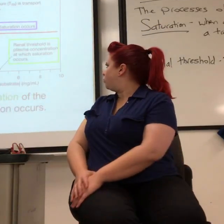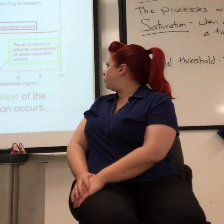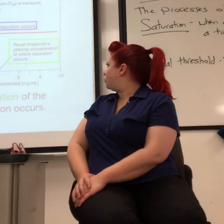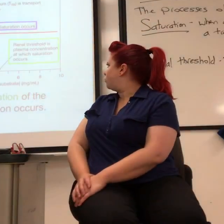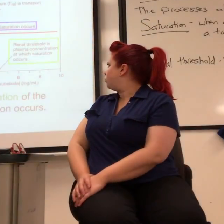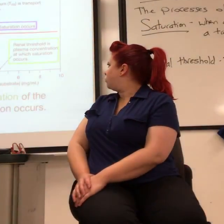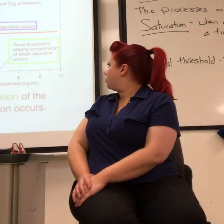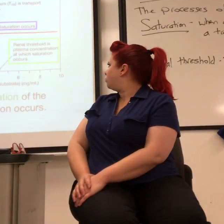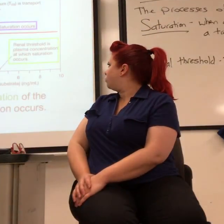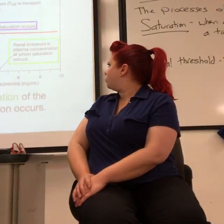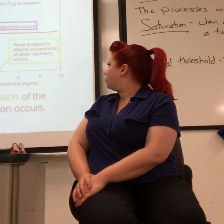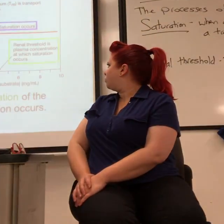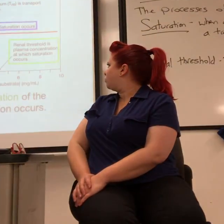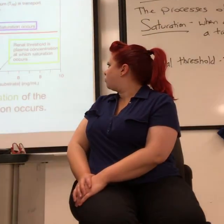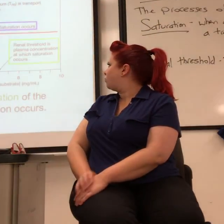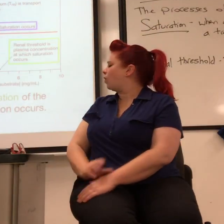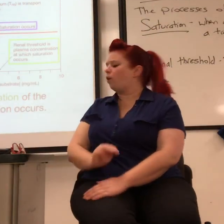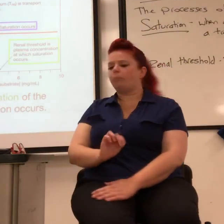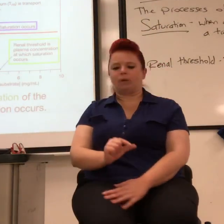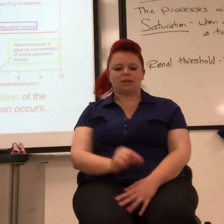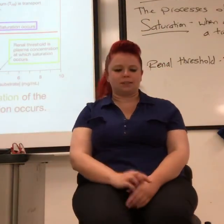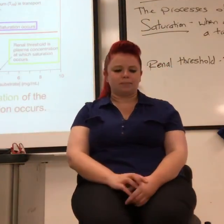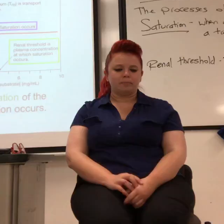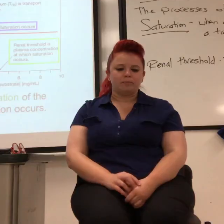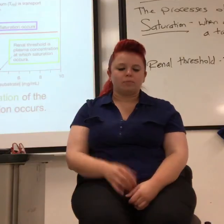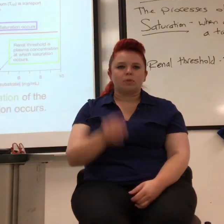So if you're reading this data correctly,